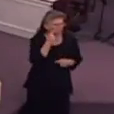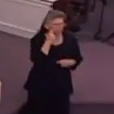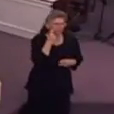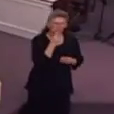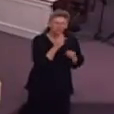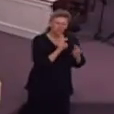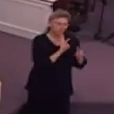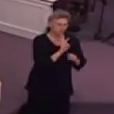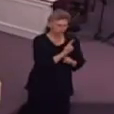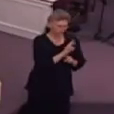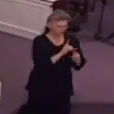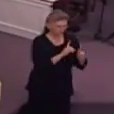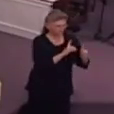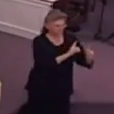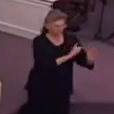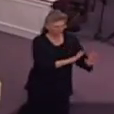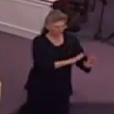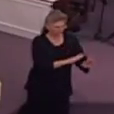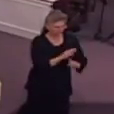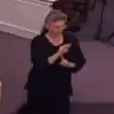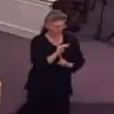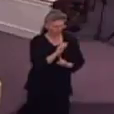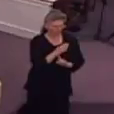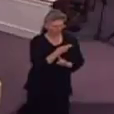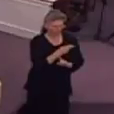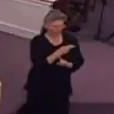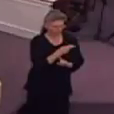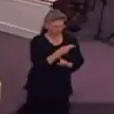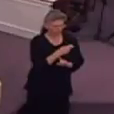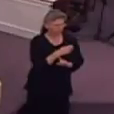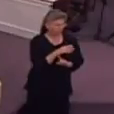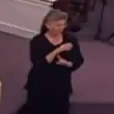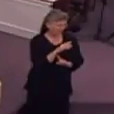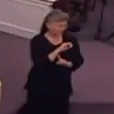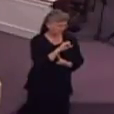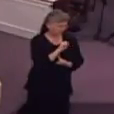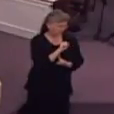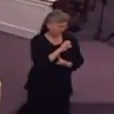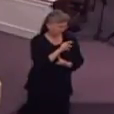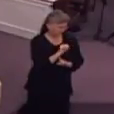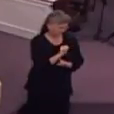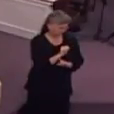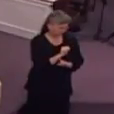disciples, Matthew and Simon the Zealot? Matthew was a tax collector,